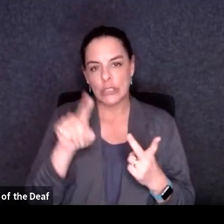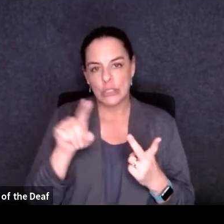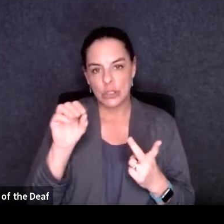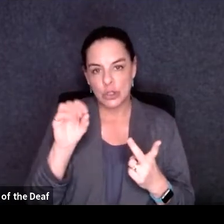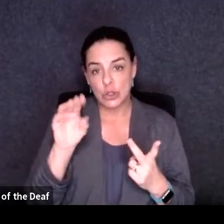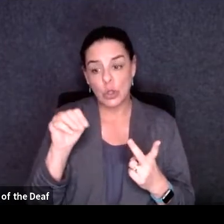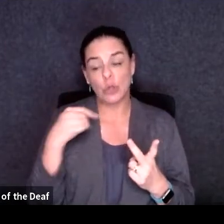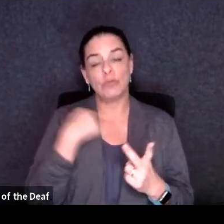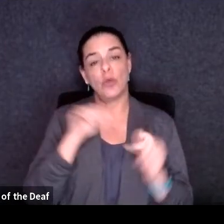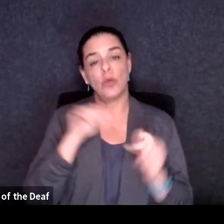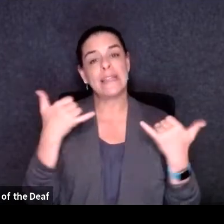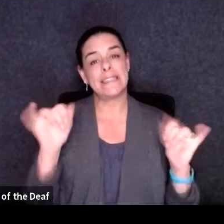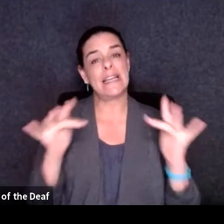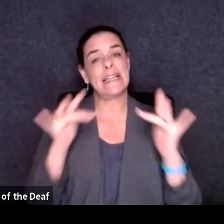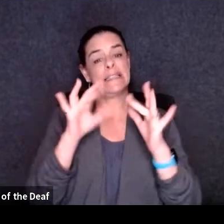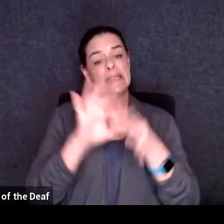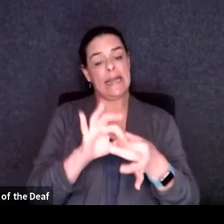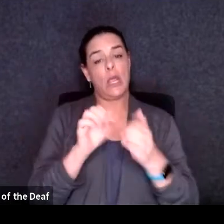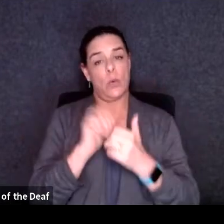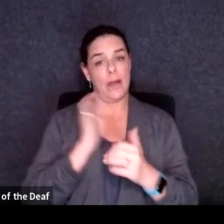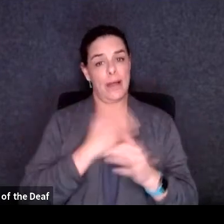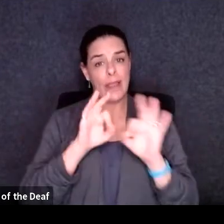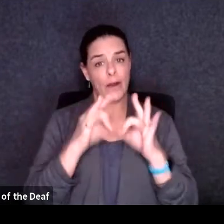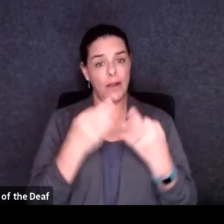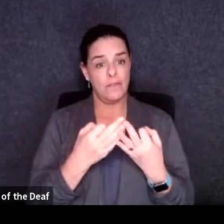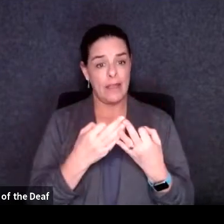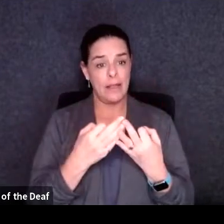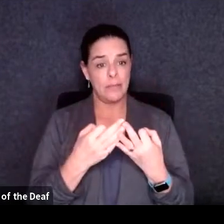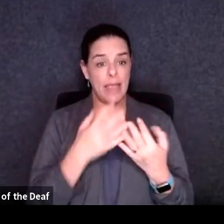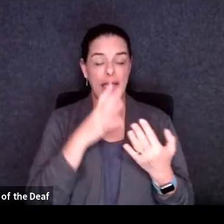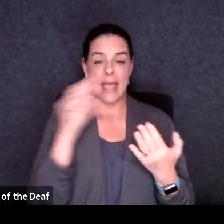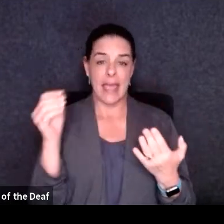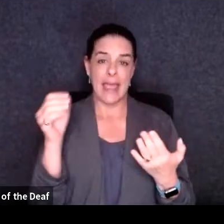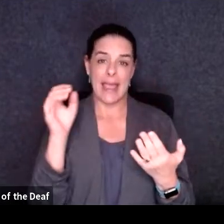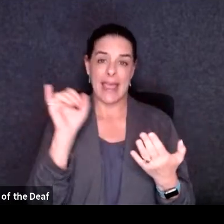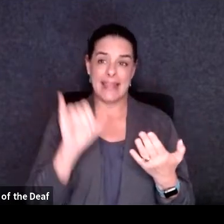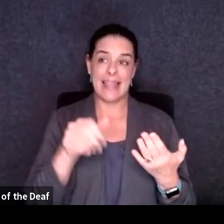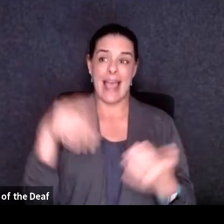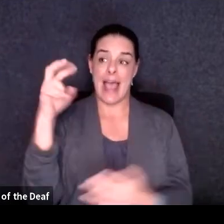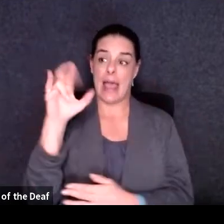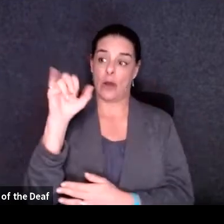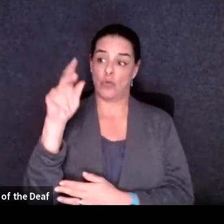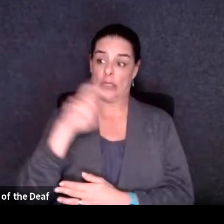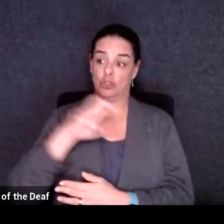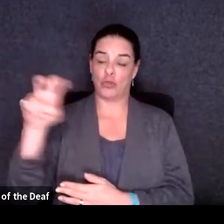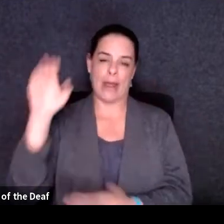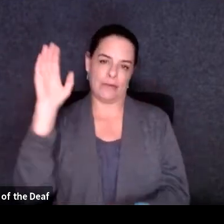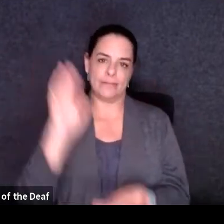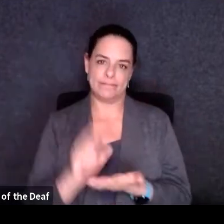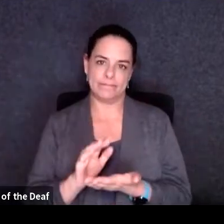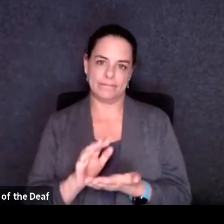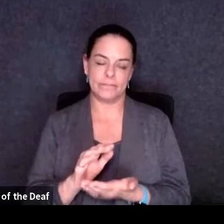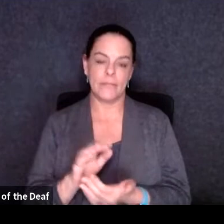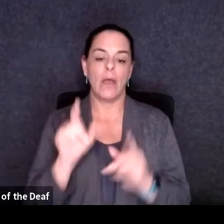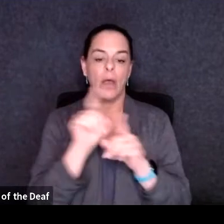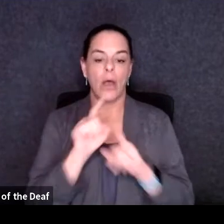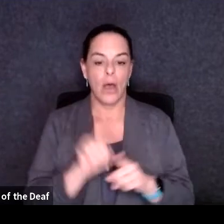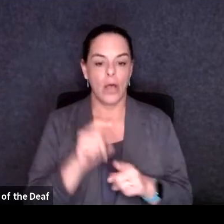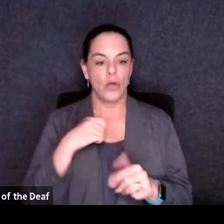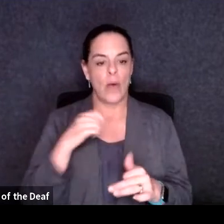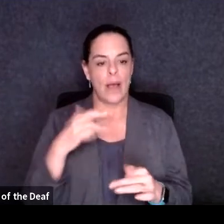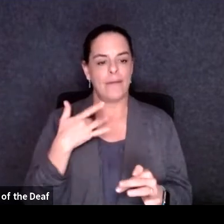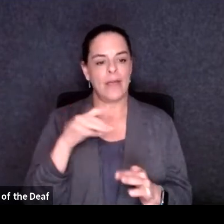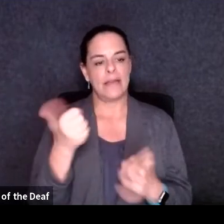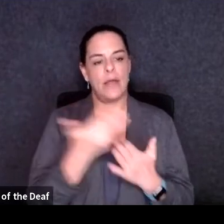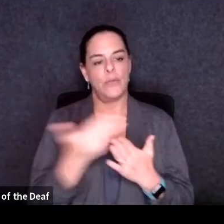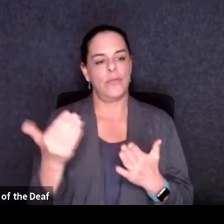with our family, but avoid the high-risk travel that comes along with that. I think also, which the other thing we